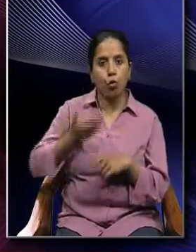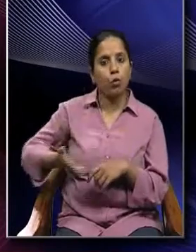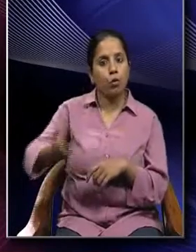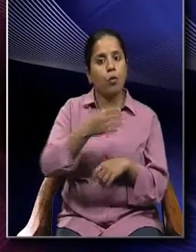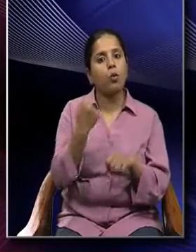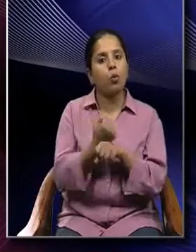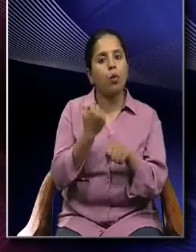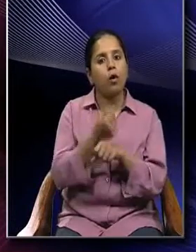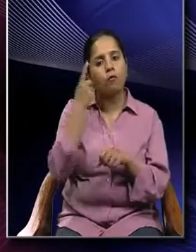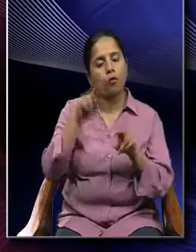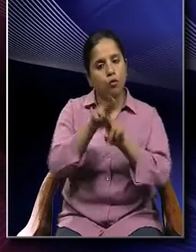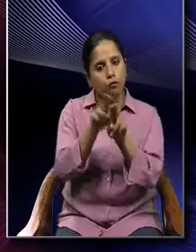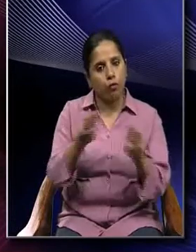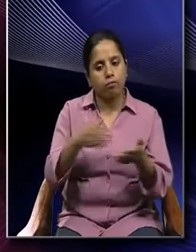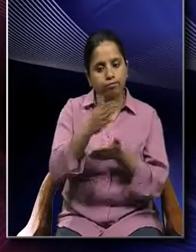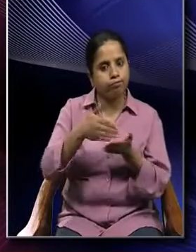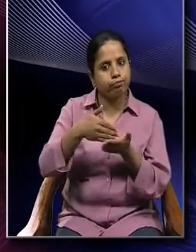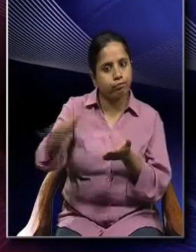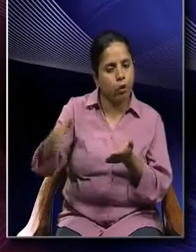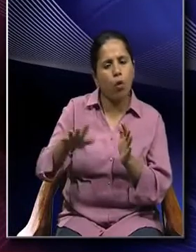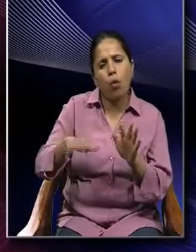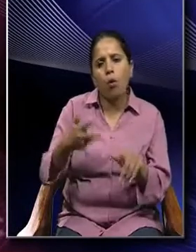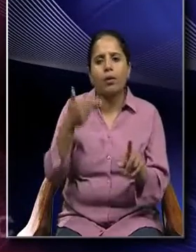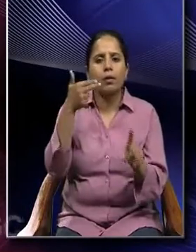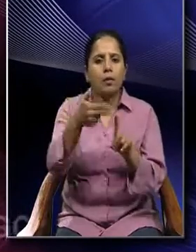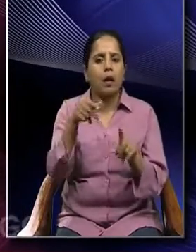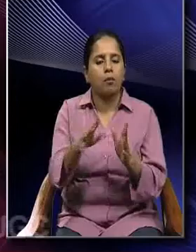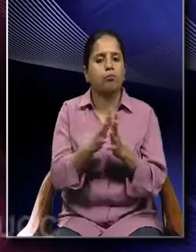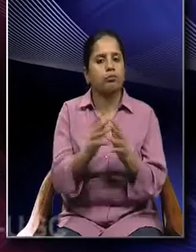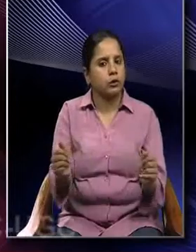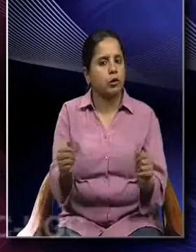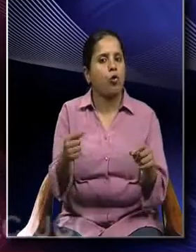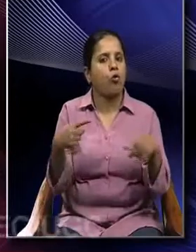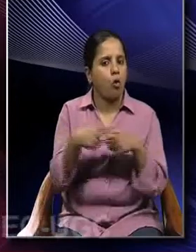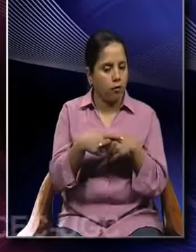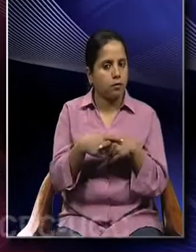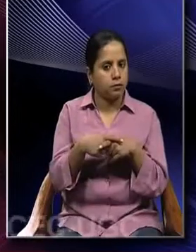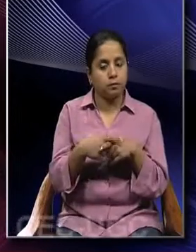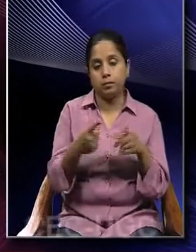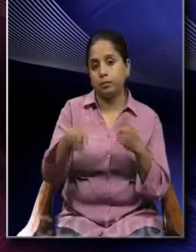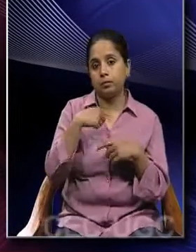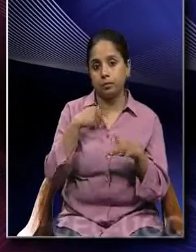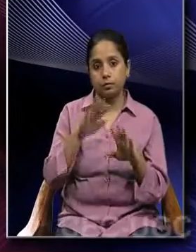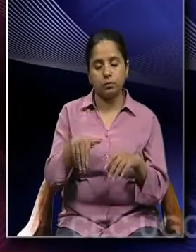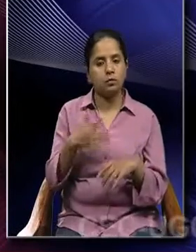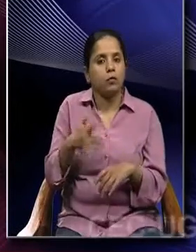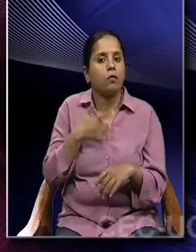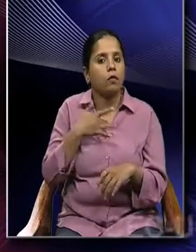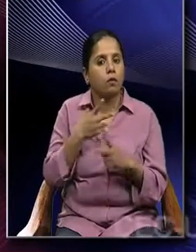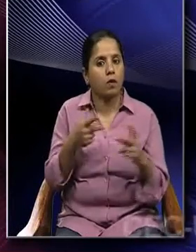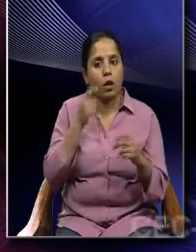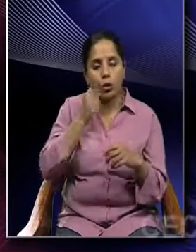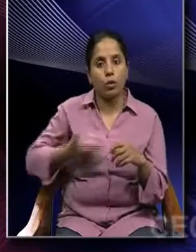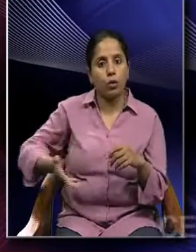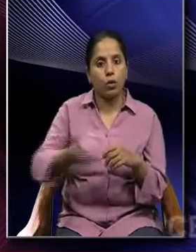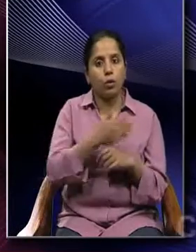for complete elimination, or what you call as dissolution of conflict. We have this feeling that human beings